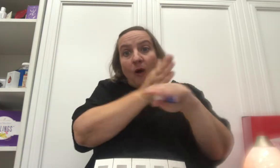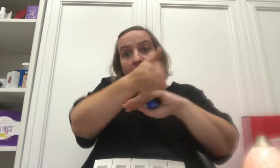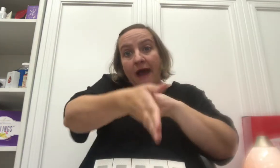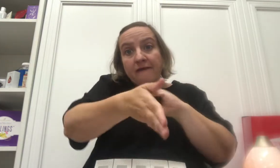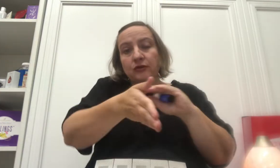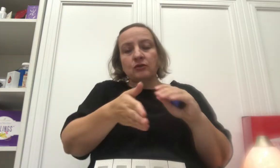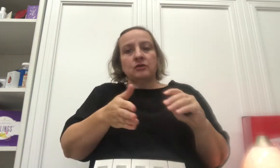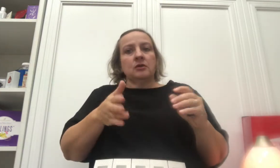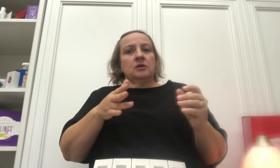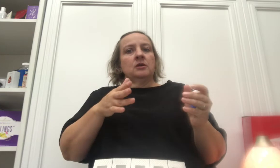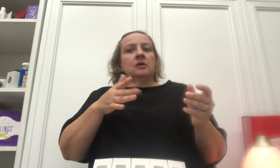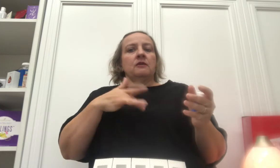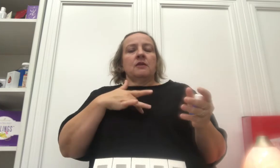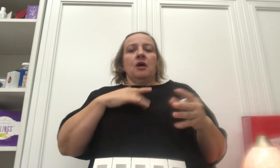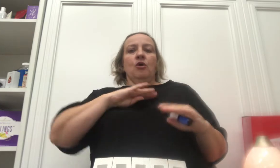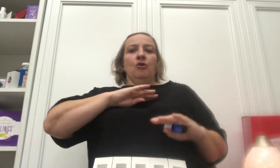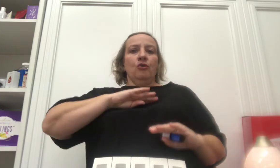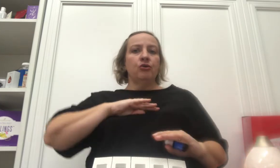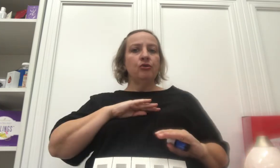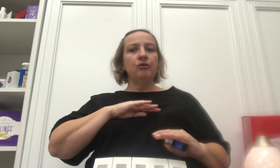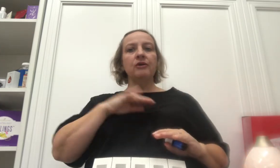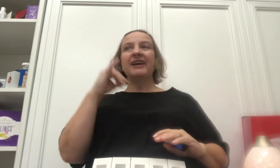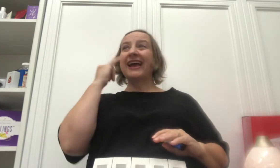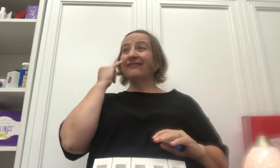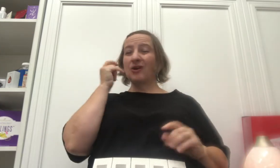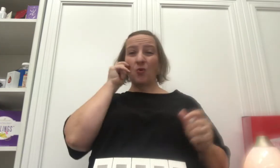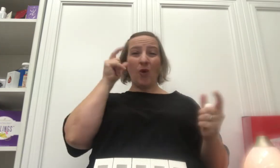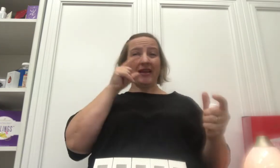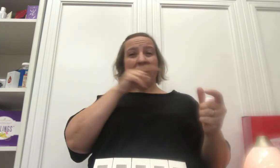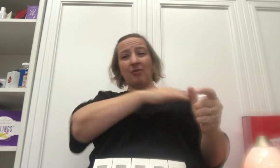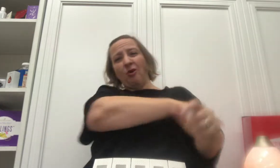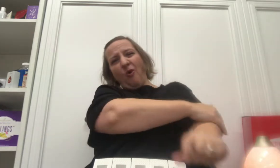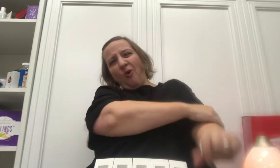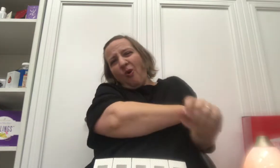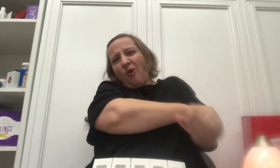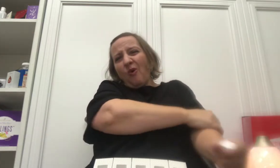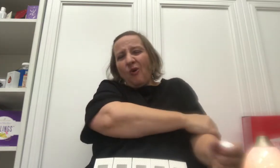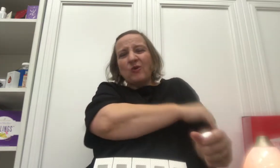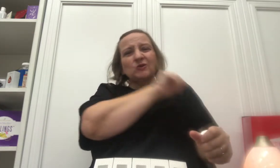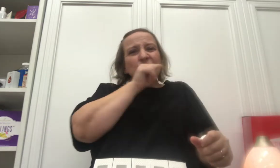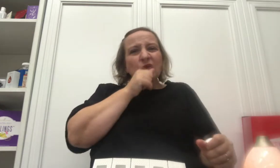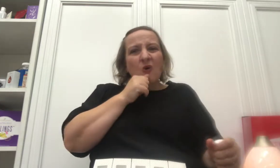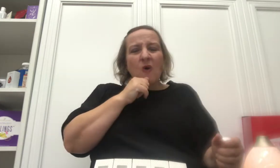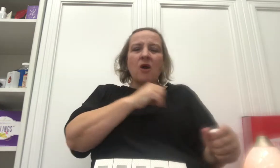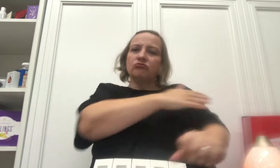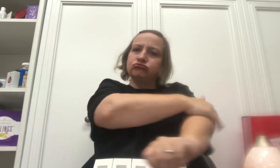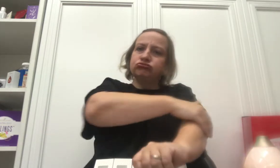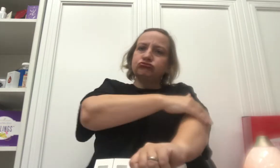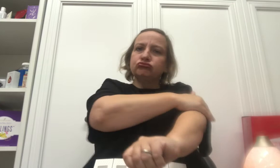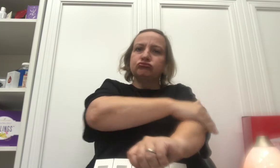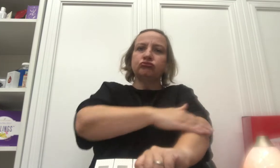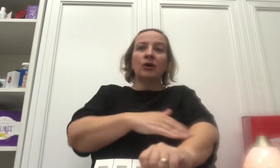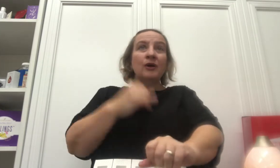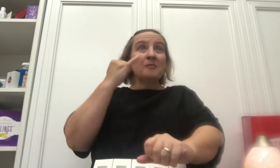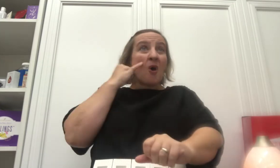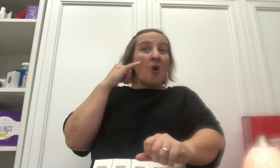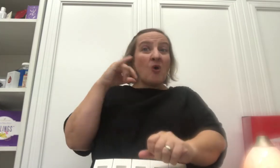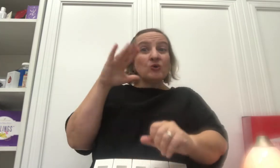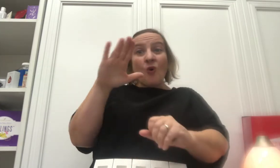on before or after your workout and feel so much better. Maybe you just have a sore joint. You could rub